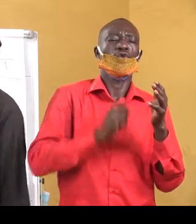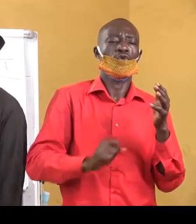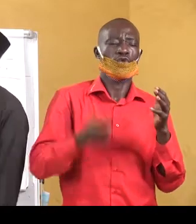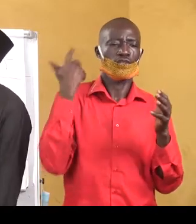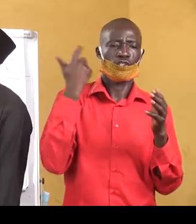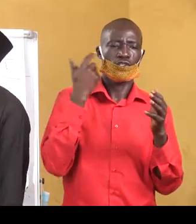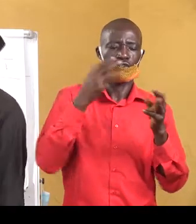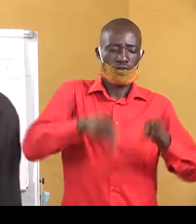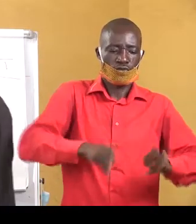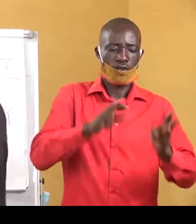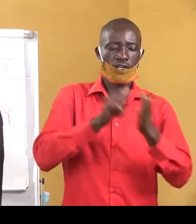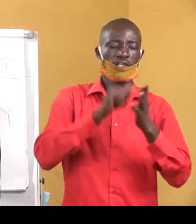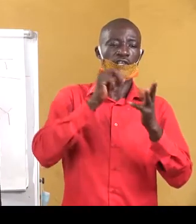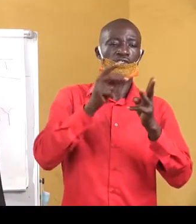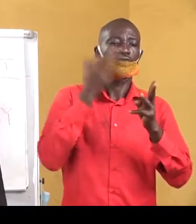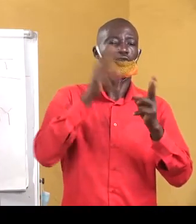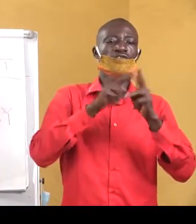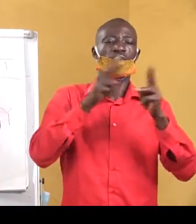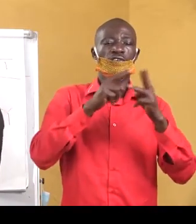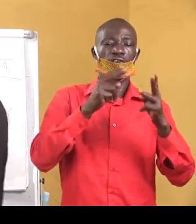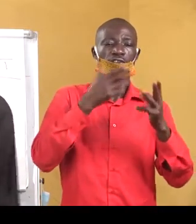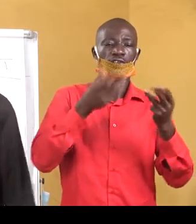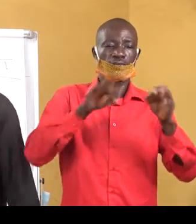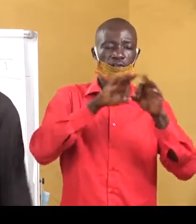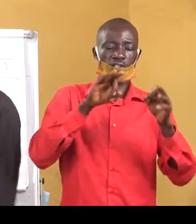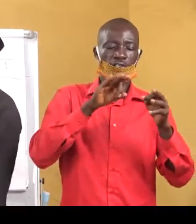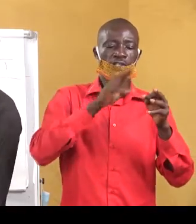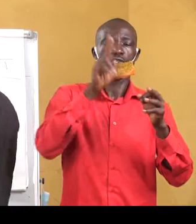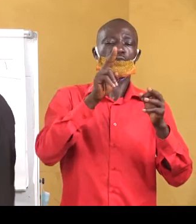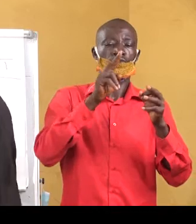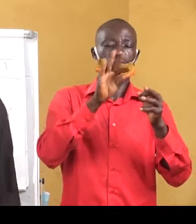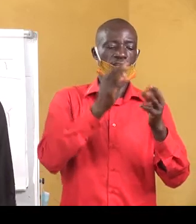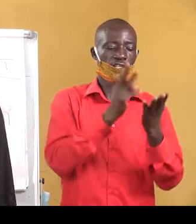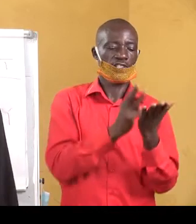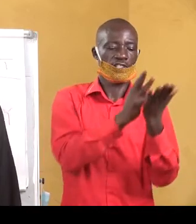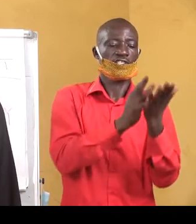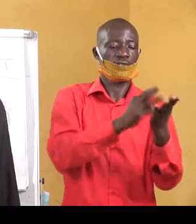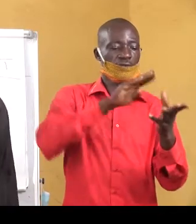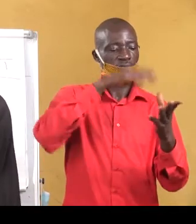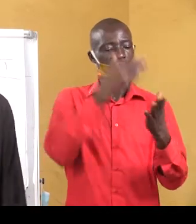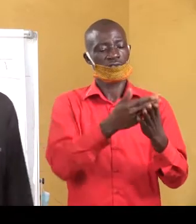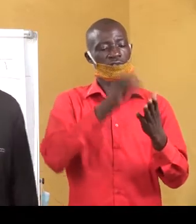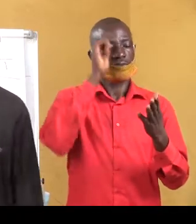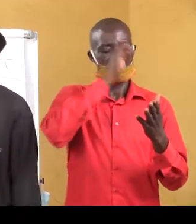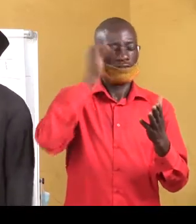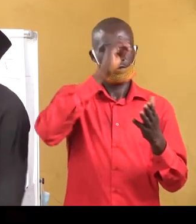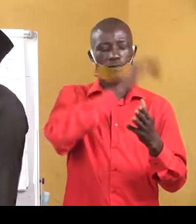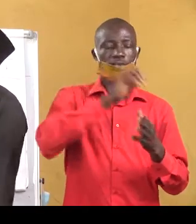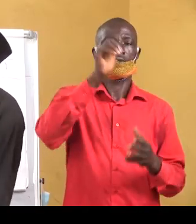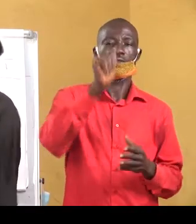is extensively used by ship trading between Europe and Australia. But